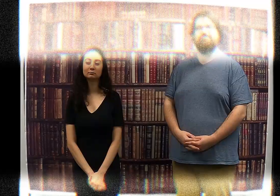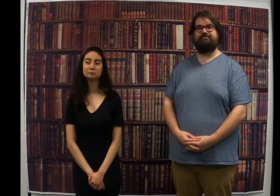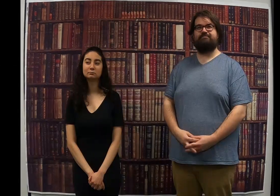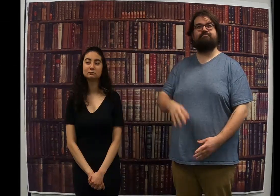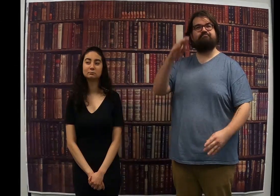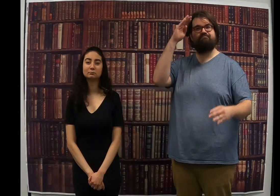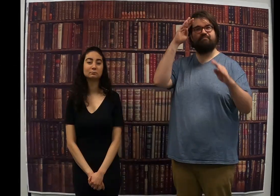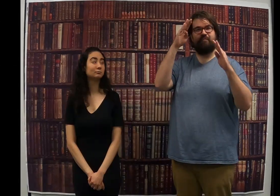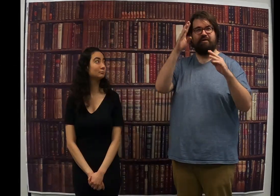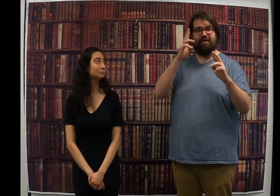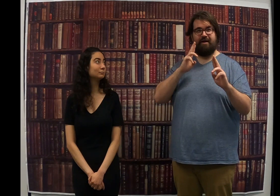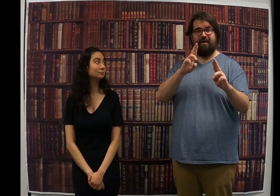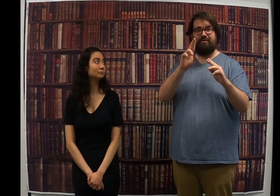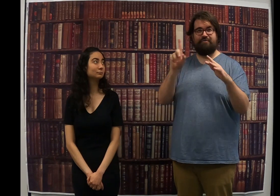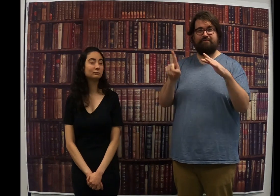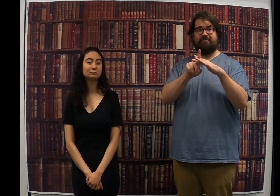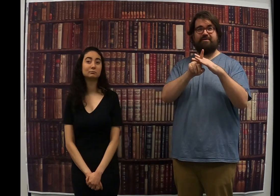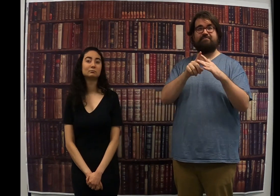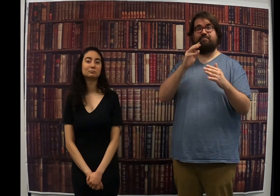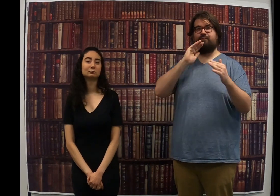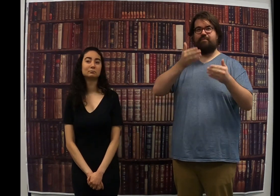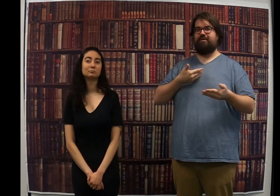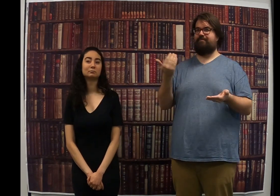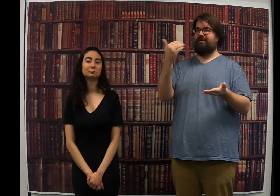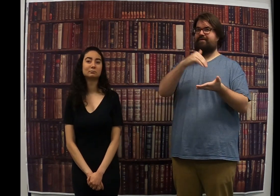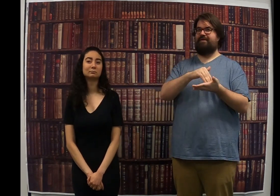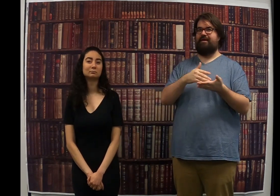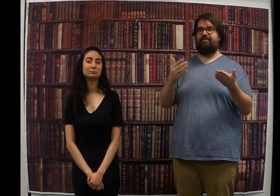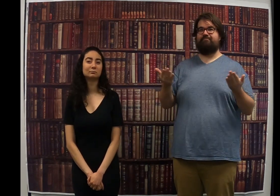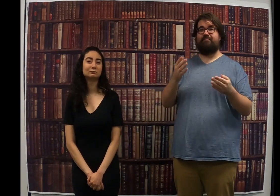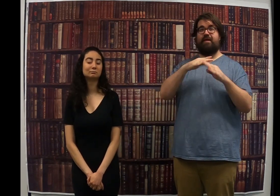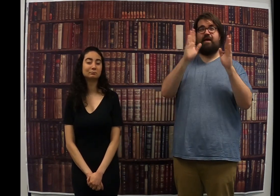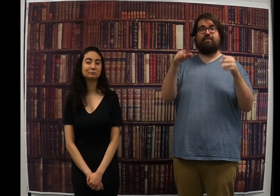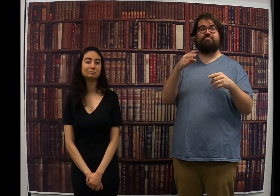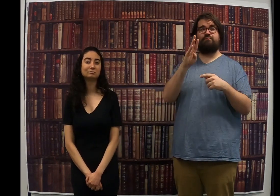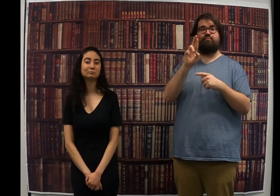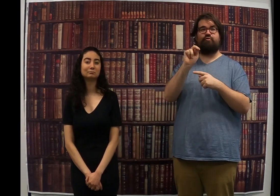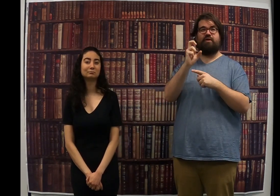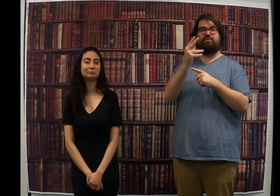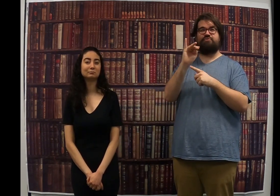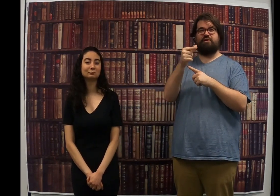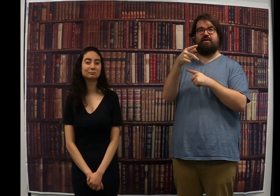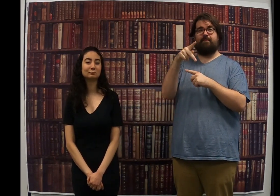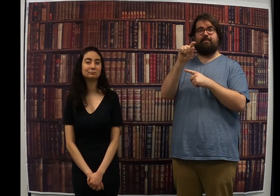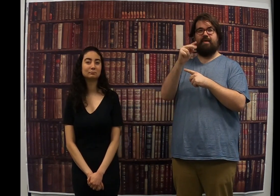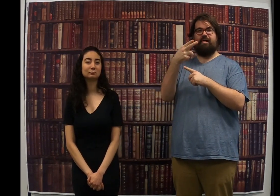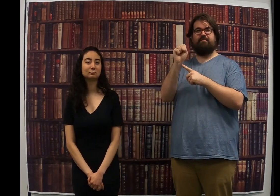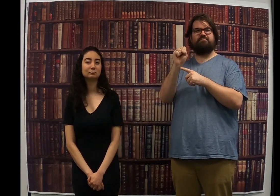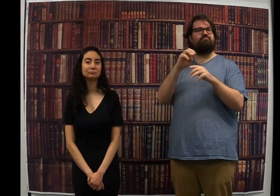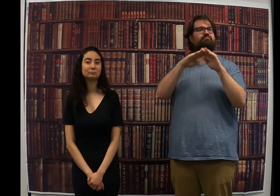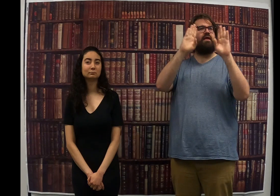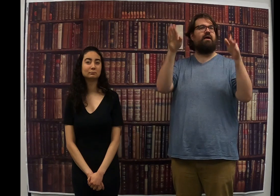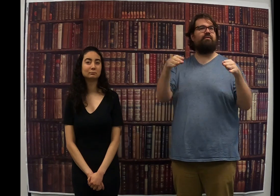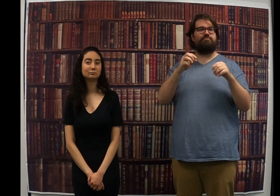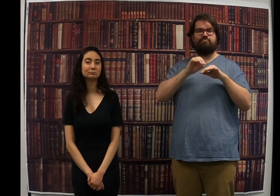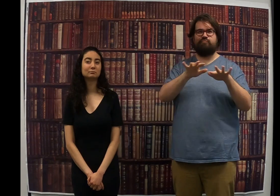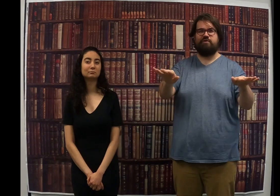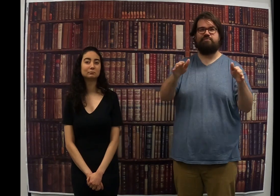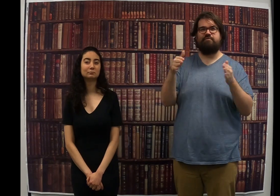Greetings, honored guests, and welcome once again to the House of Branching Paths. Please come in, and